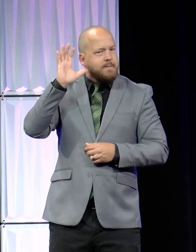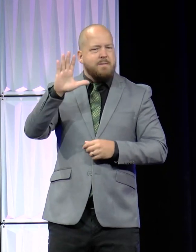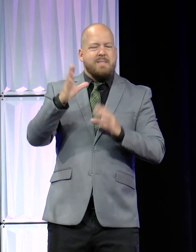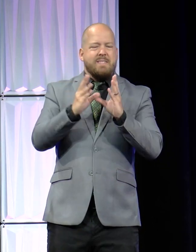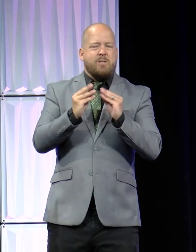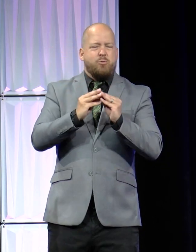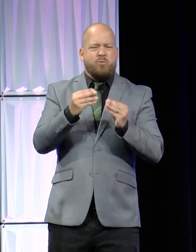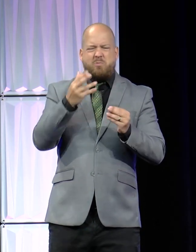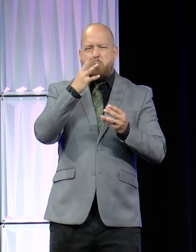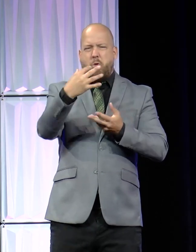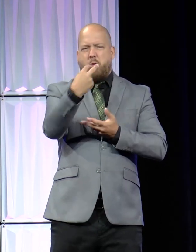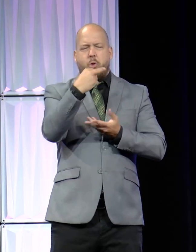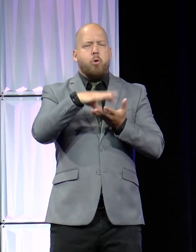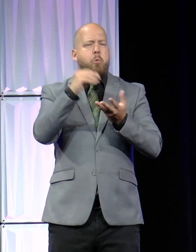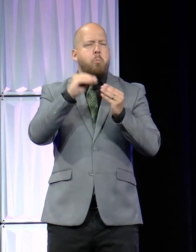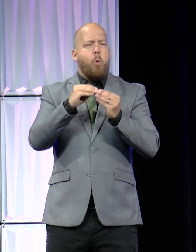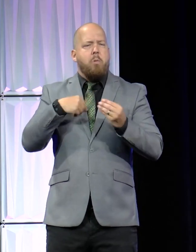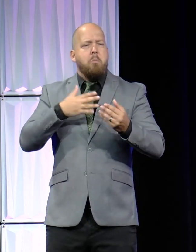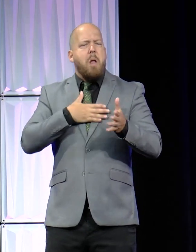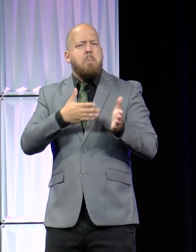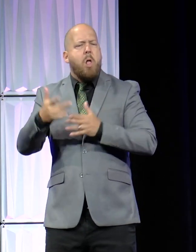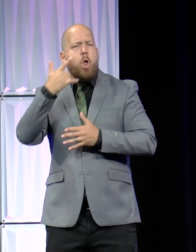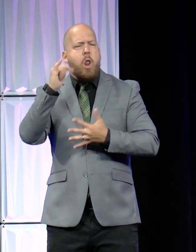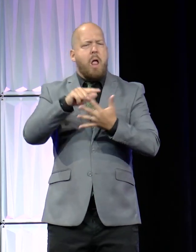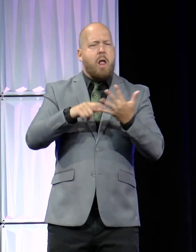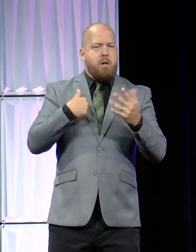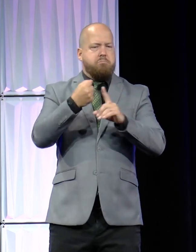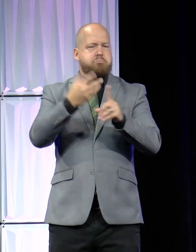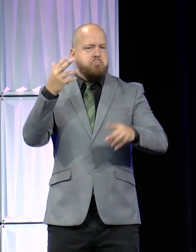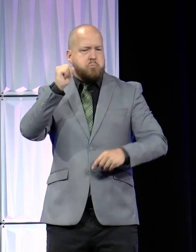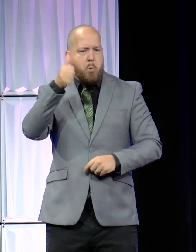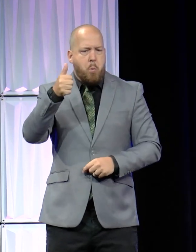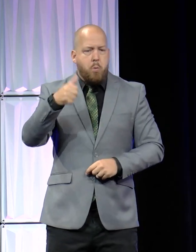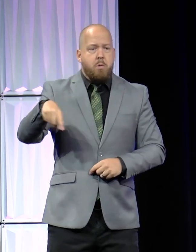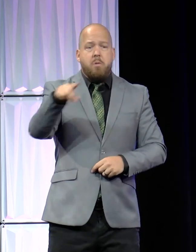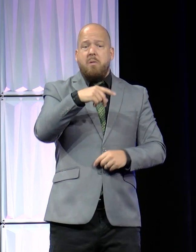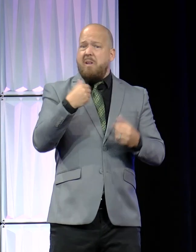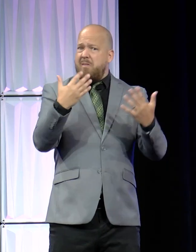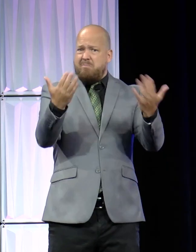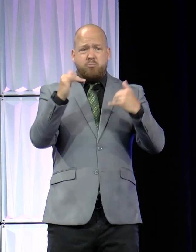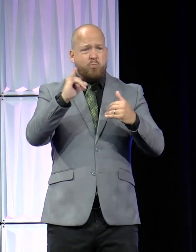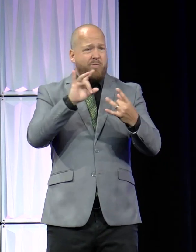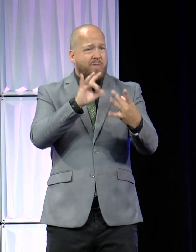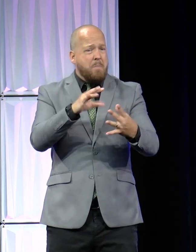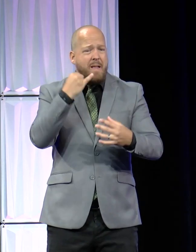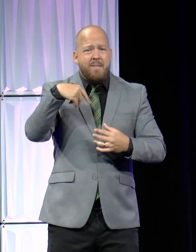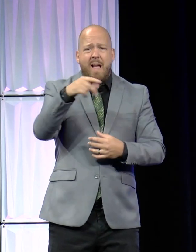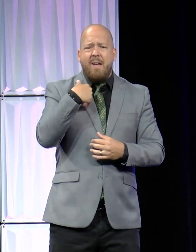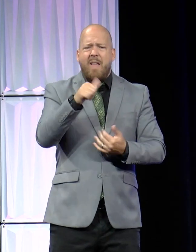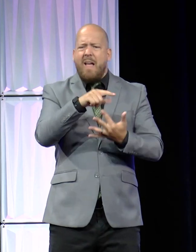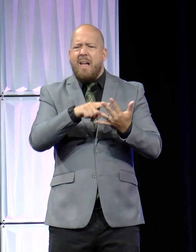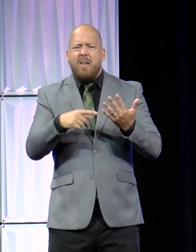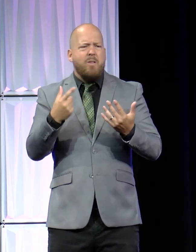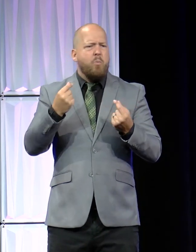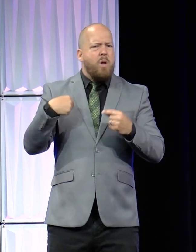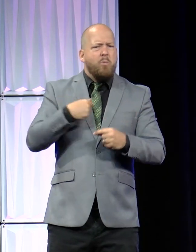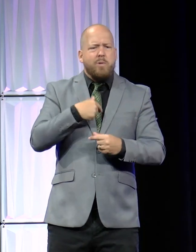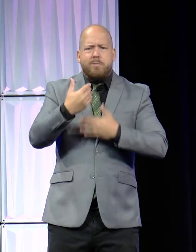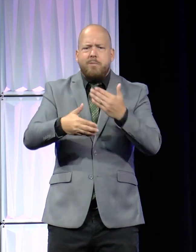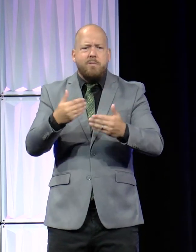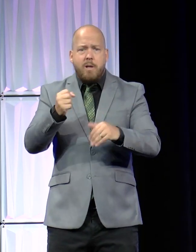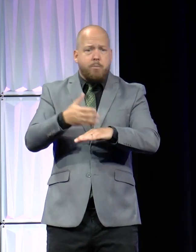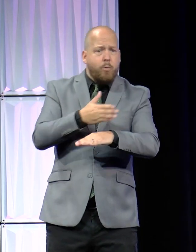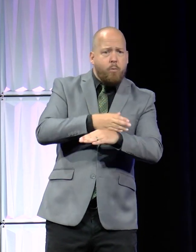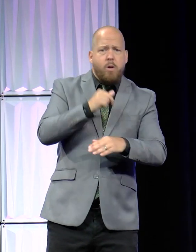you and to get your feedback on how you're receiving the plan and how you might use it as a tool to affect change in your communities.